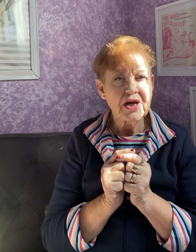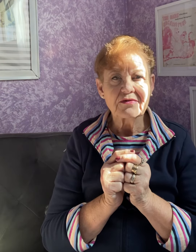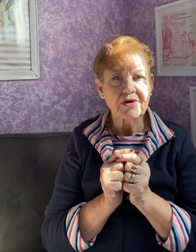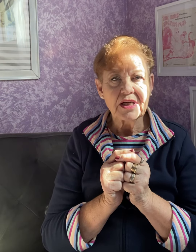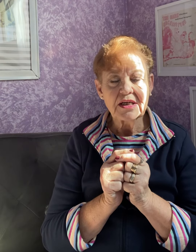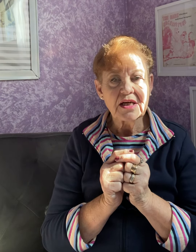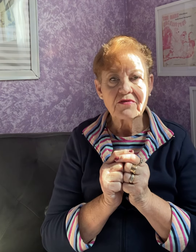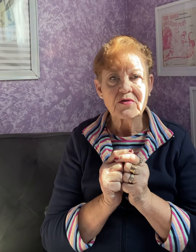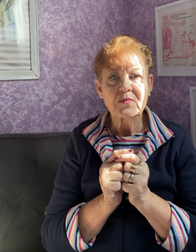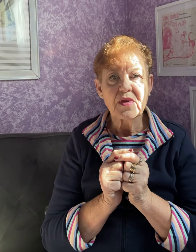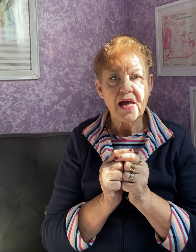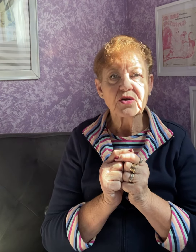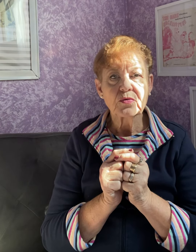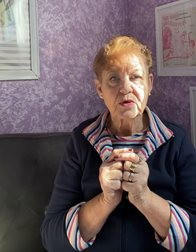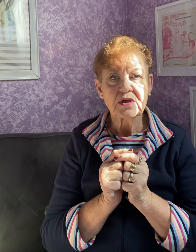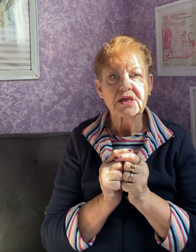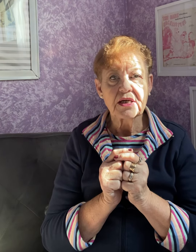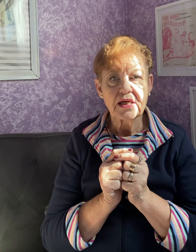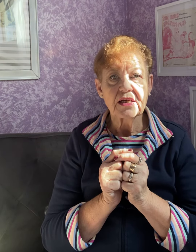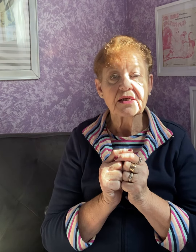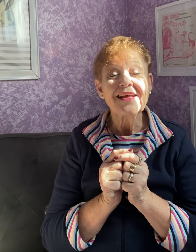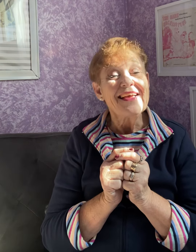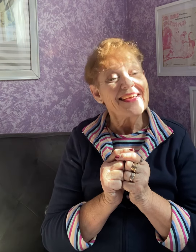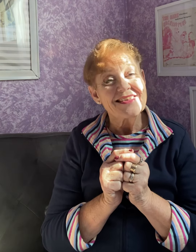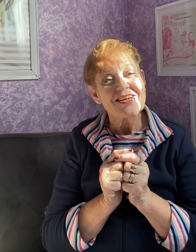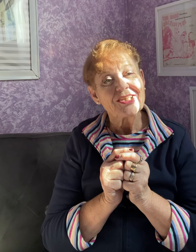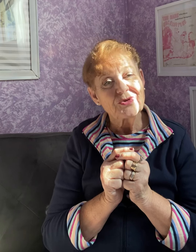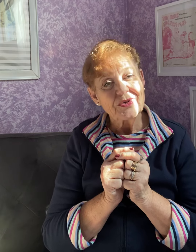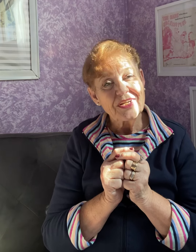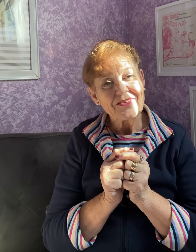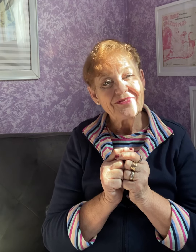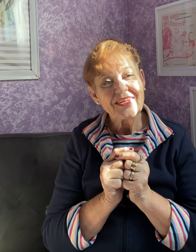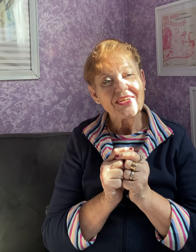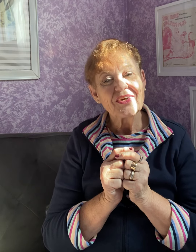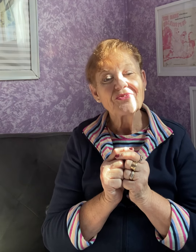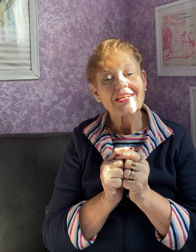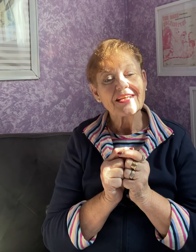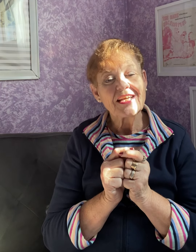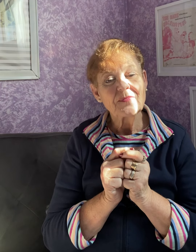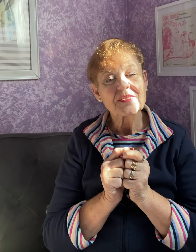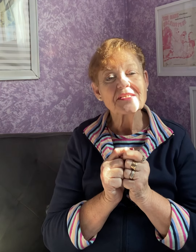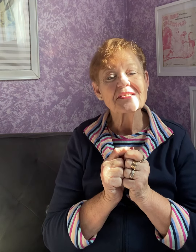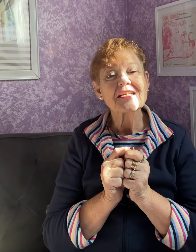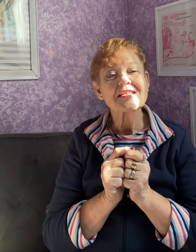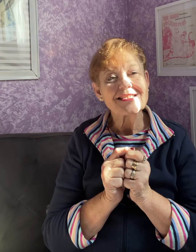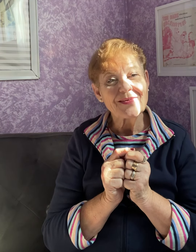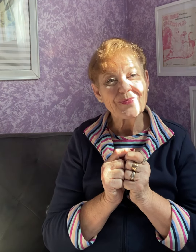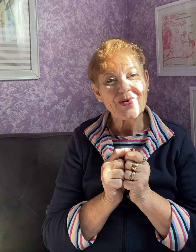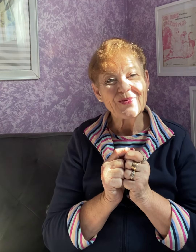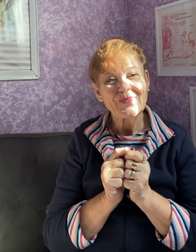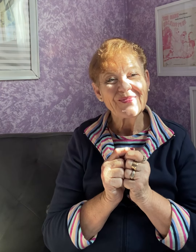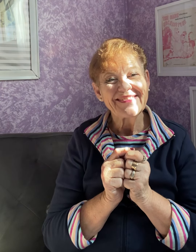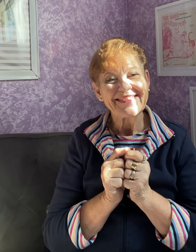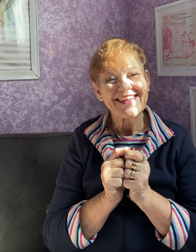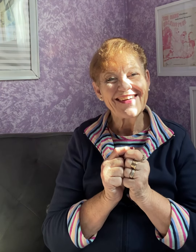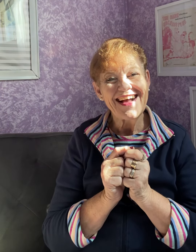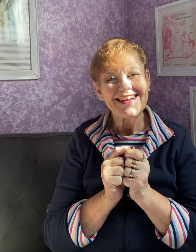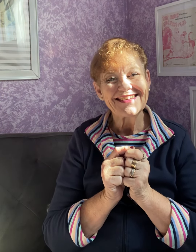cover any of them that you really need. And then I'll do another video that keeps us in tempo. All right?